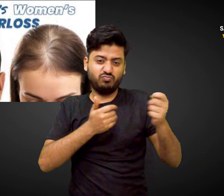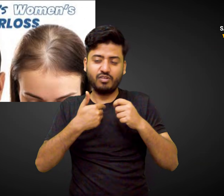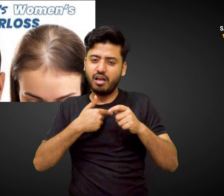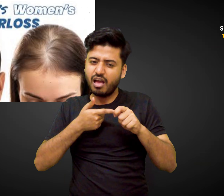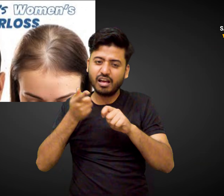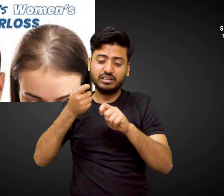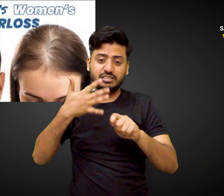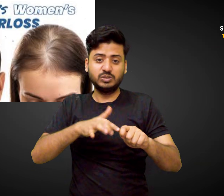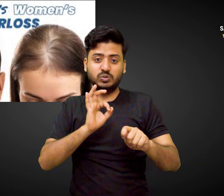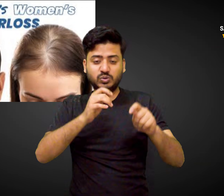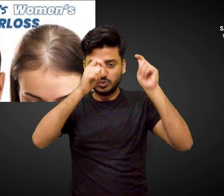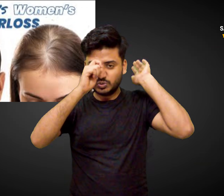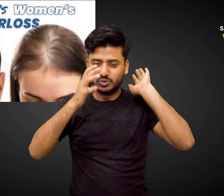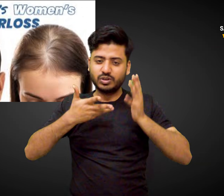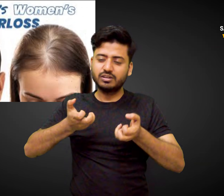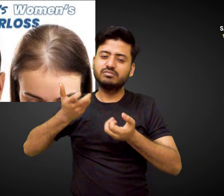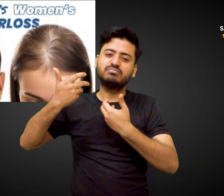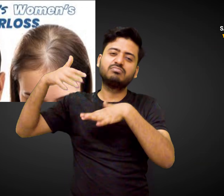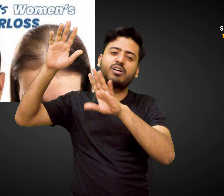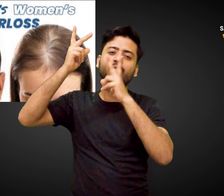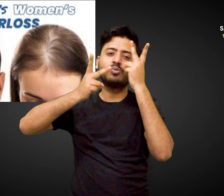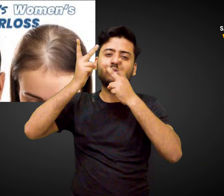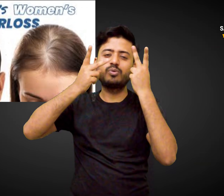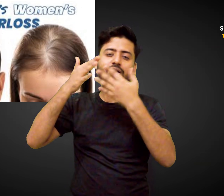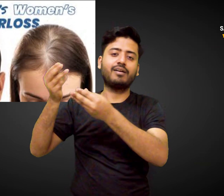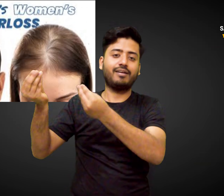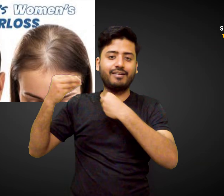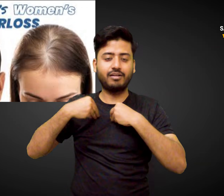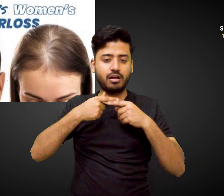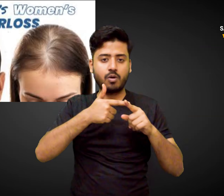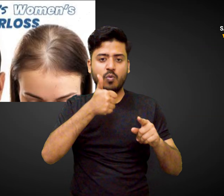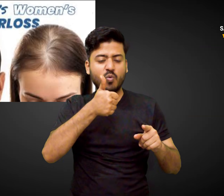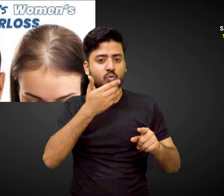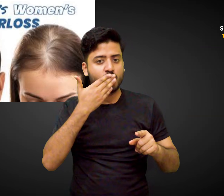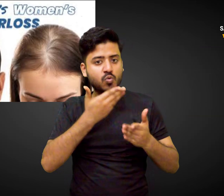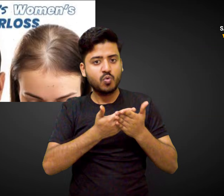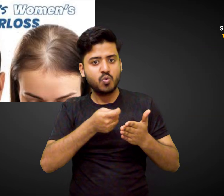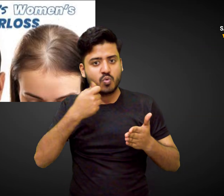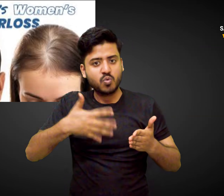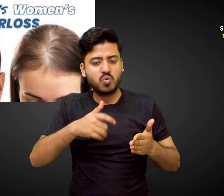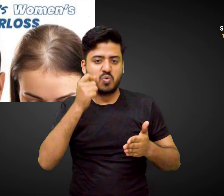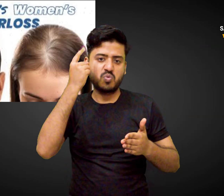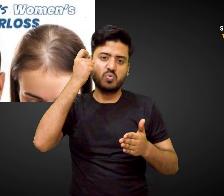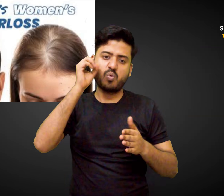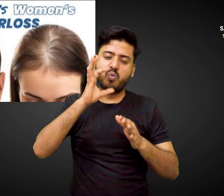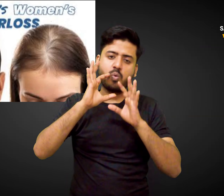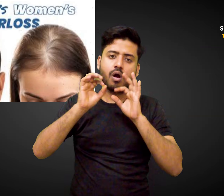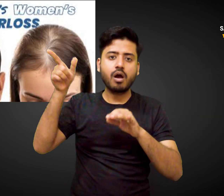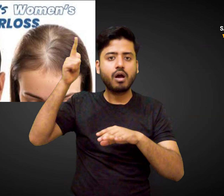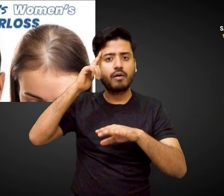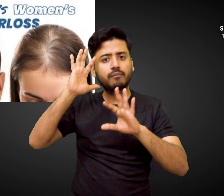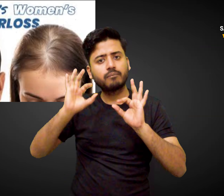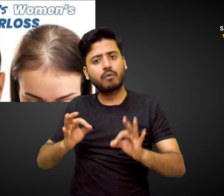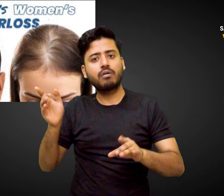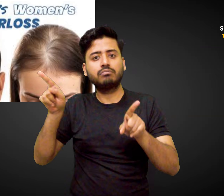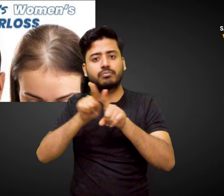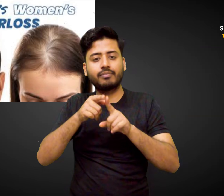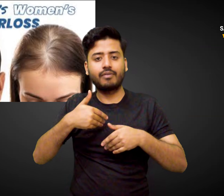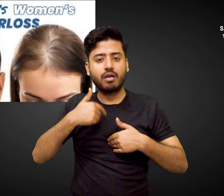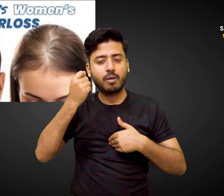and flat hair. Use protective hairstyles. Wear hair in loose braids, twists, or low ponytails to minimize strain